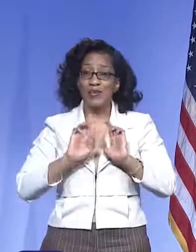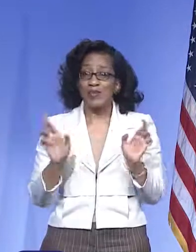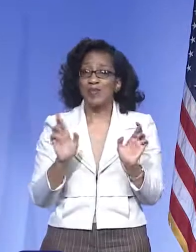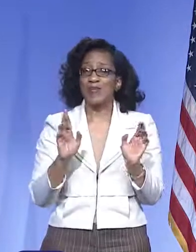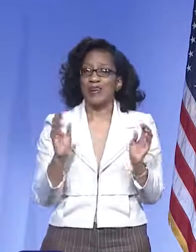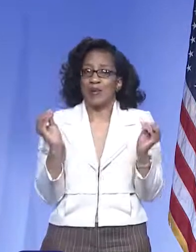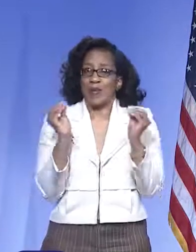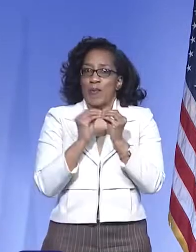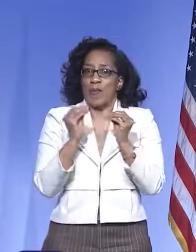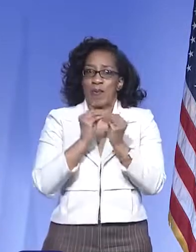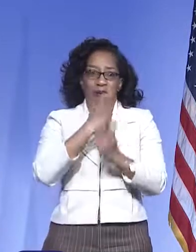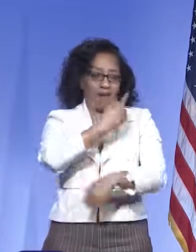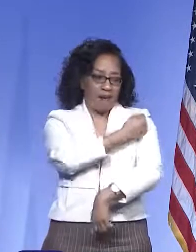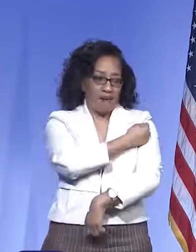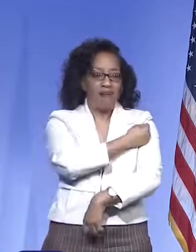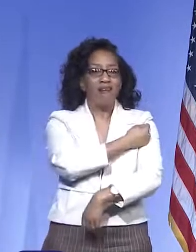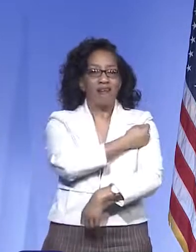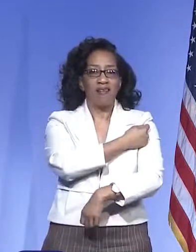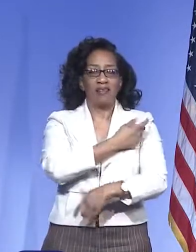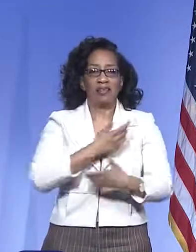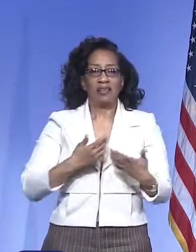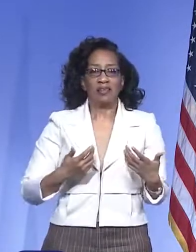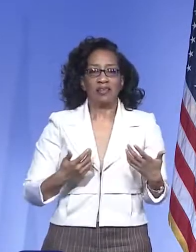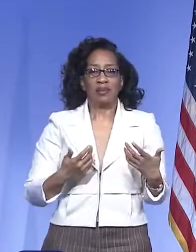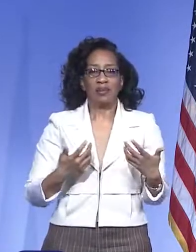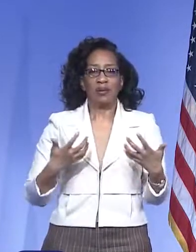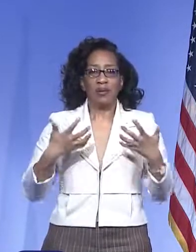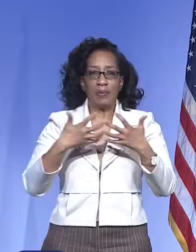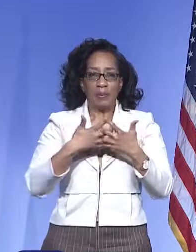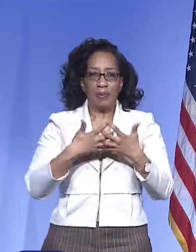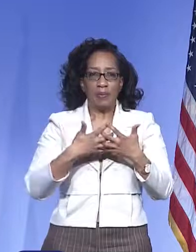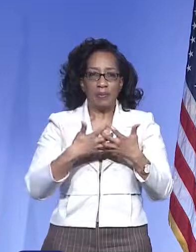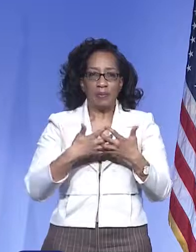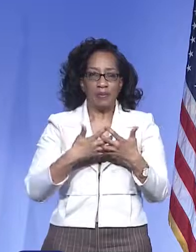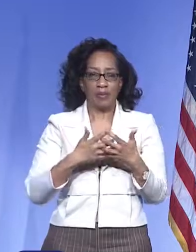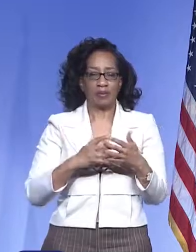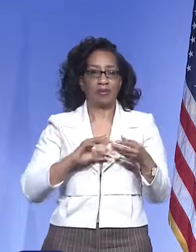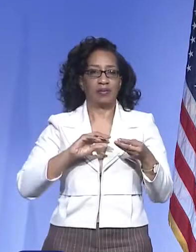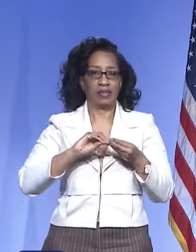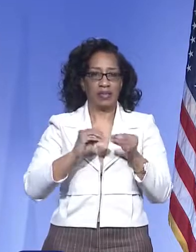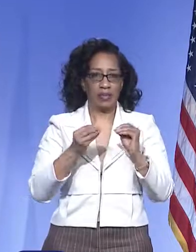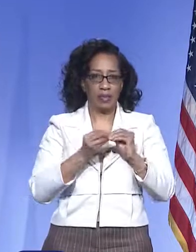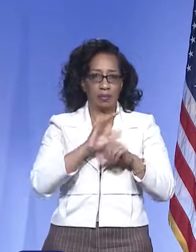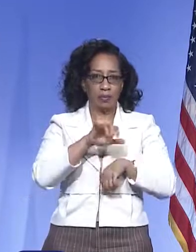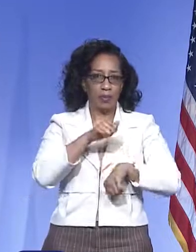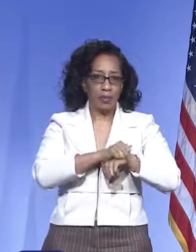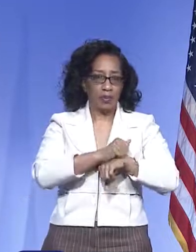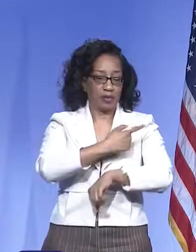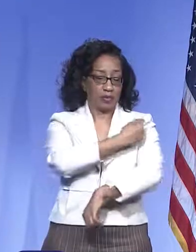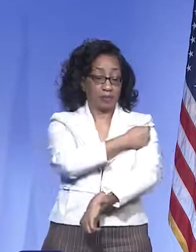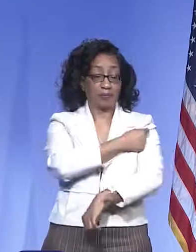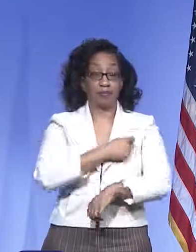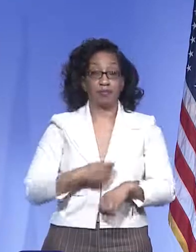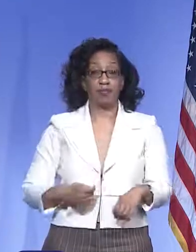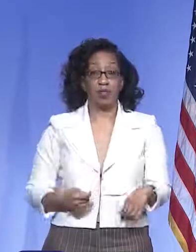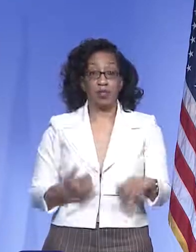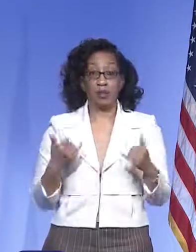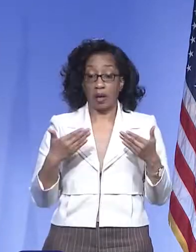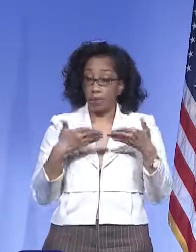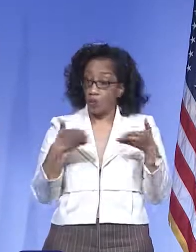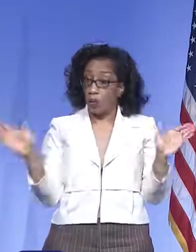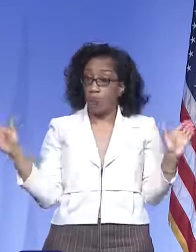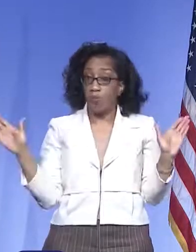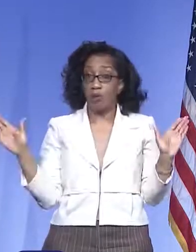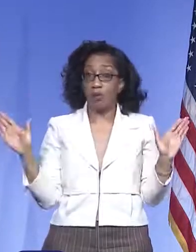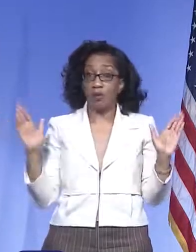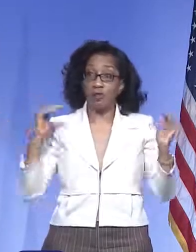those vaccines so that it matches exactly the number of vaccines that we have. So the good news here, we're opening it to all adults. The